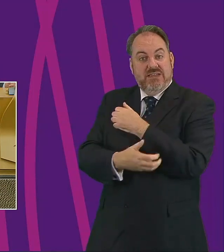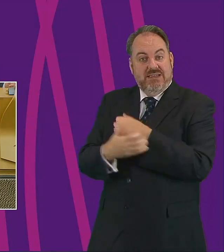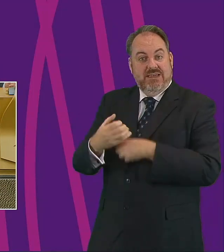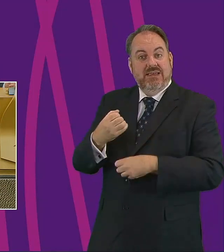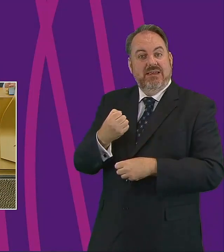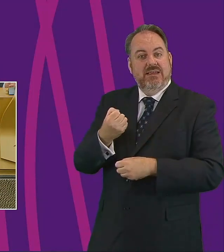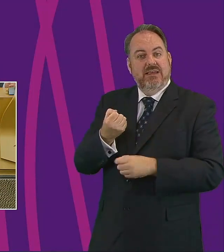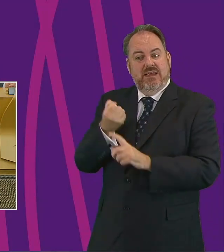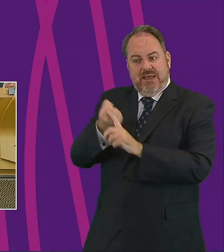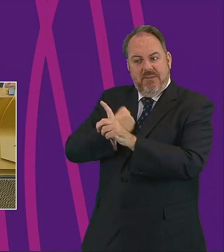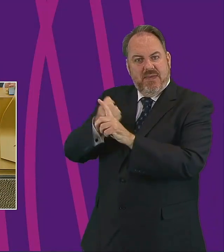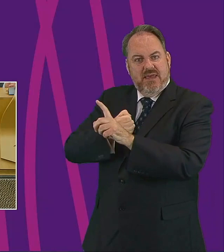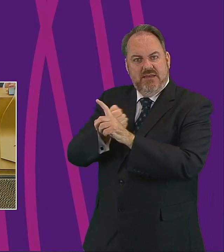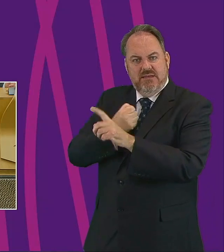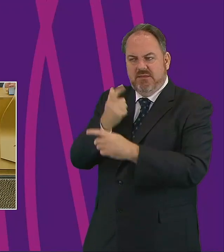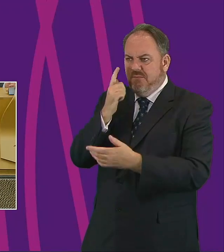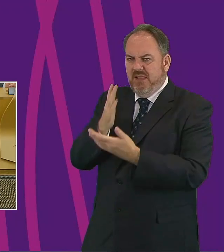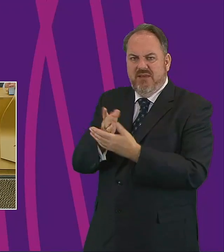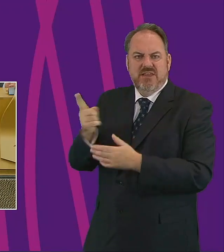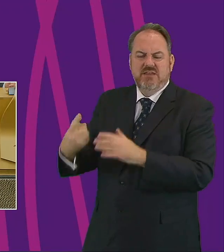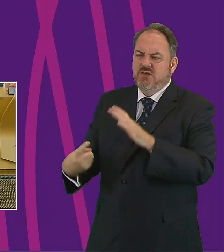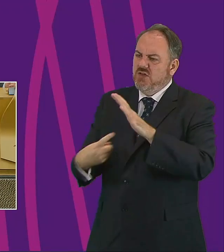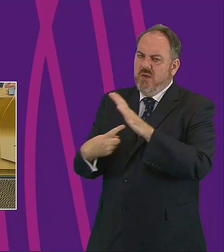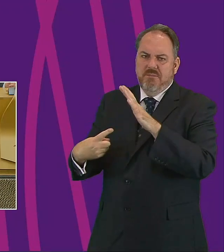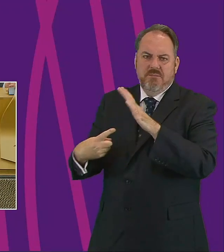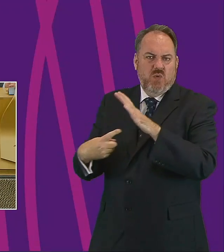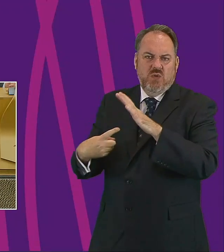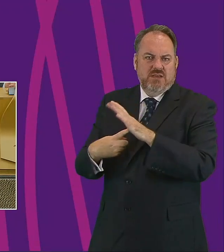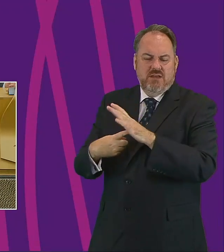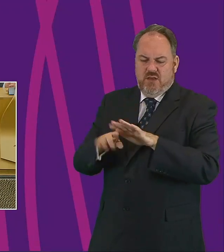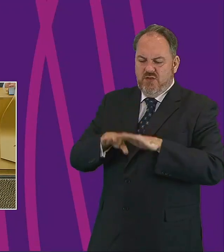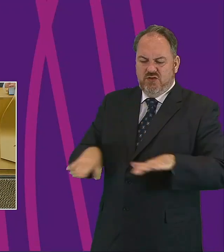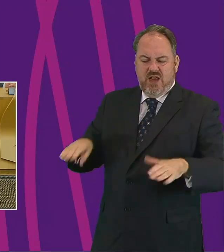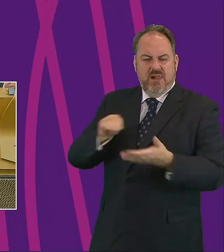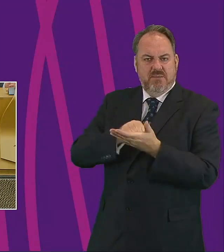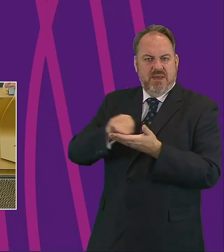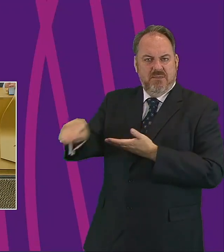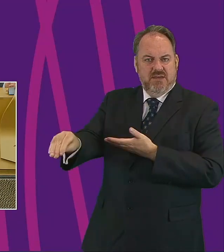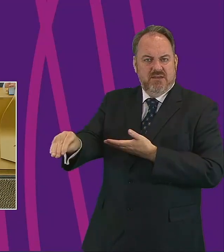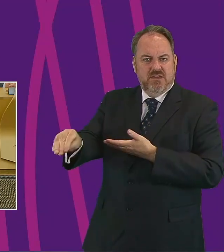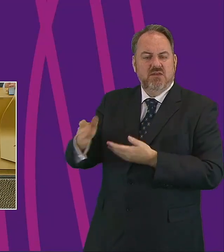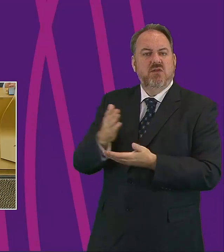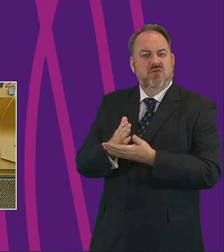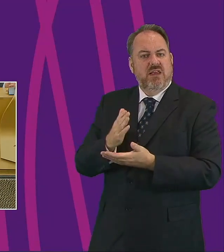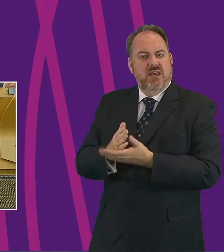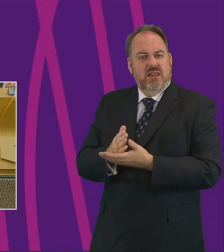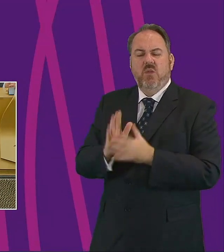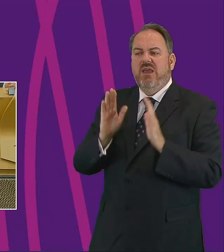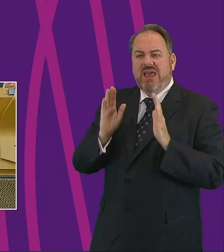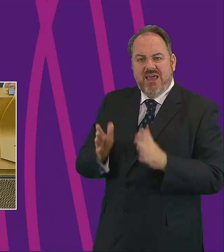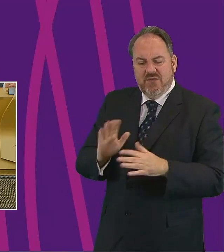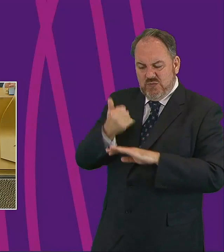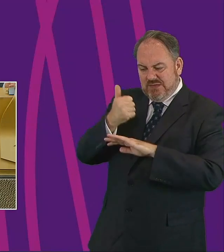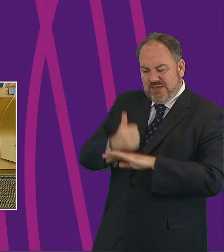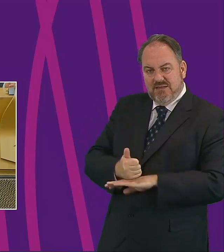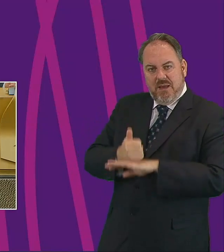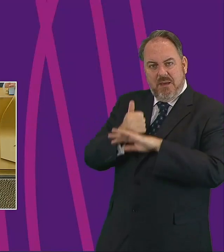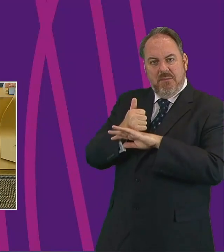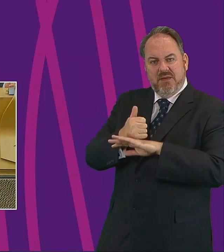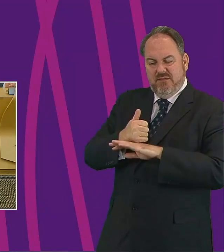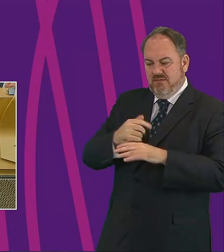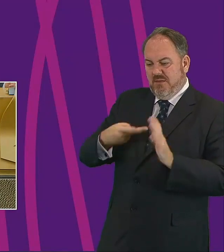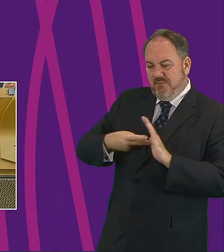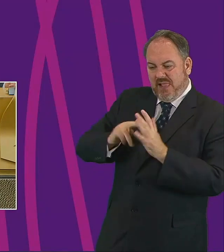changer on child poverty. That's what we are doing within our powers. And yes, because of the systems that have to be put in place to practically deliver